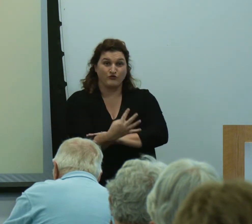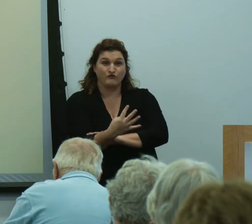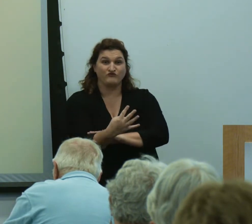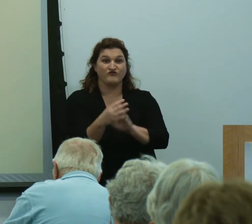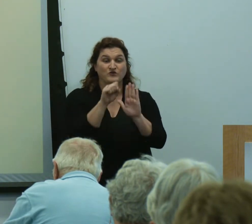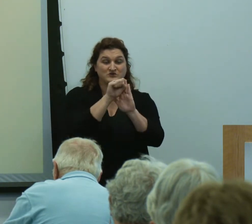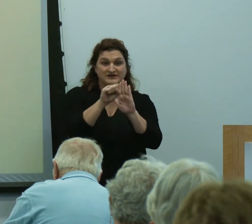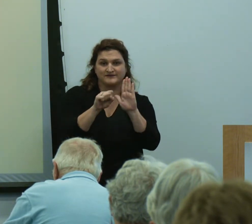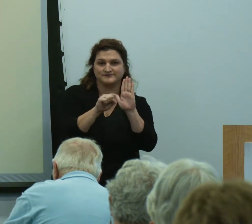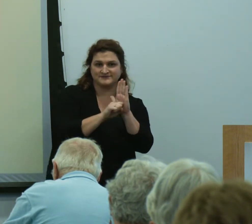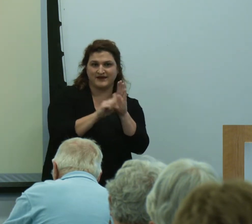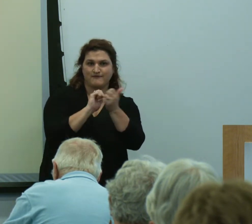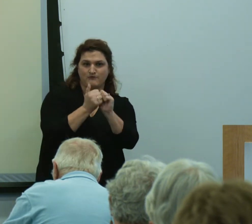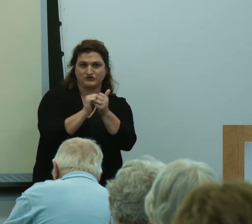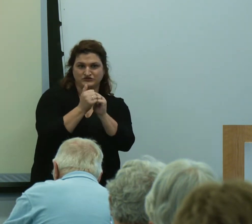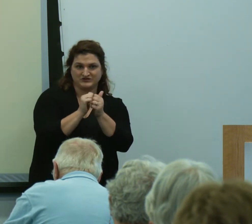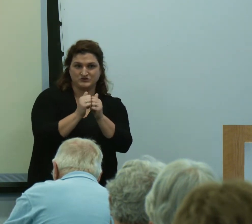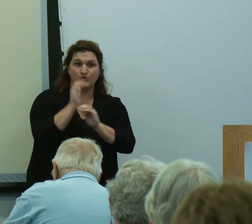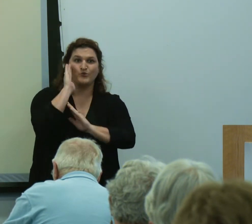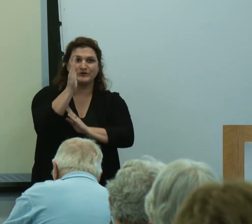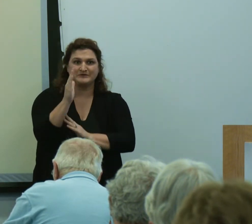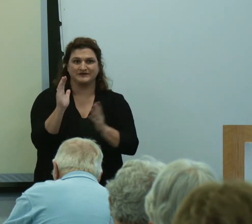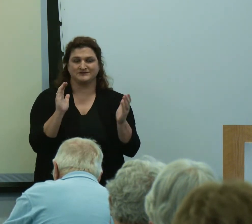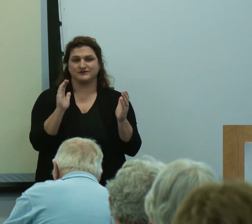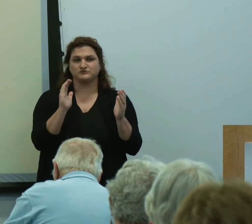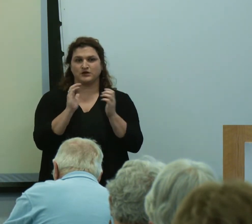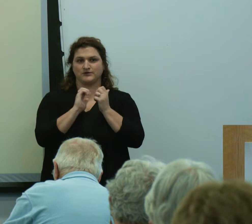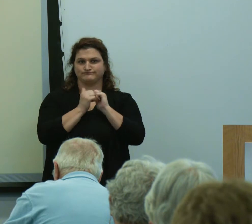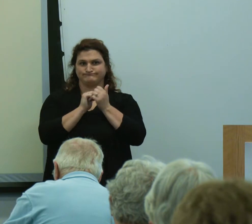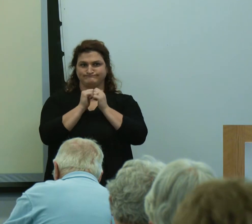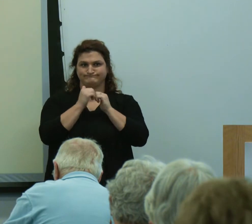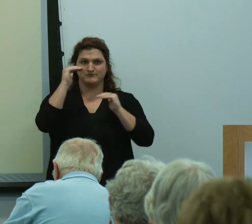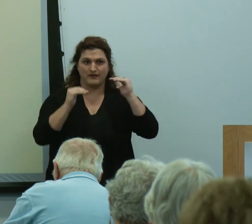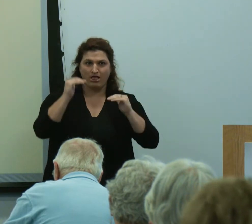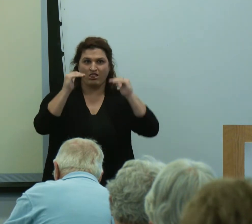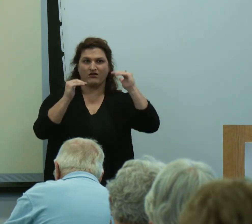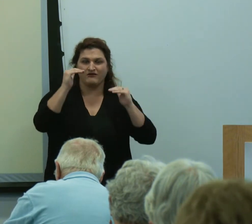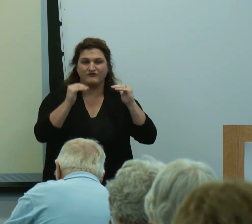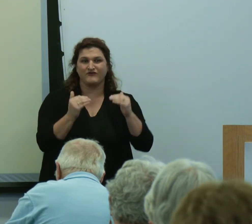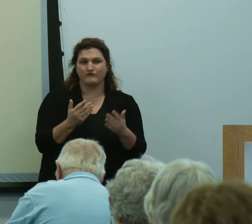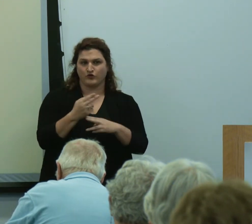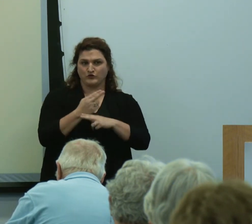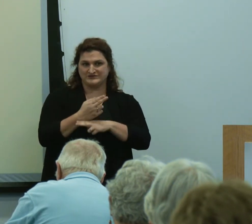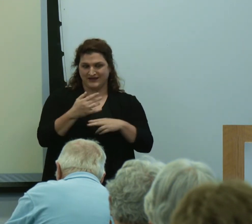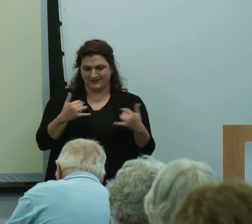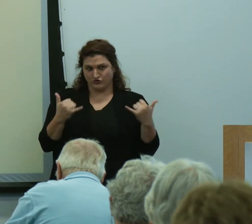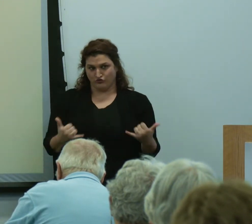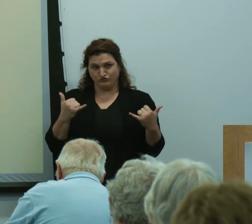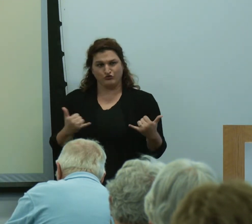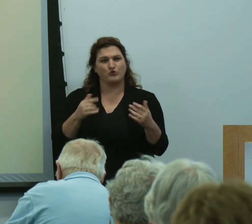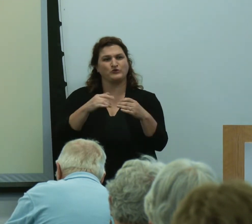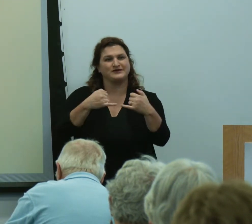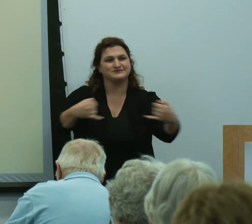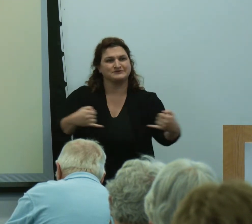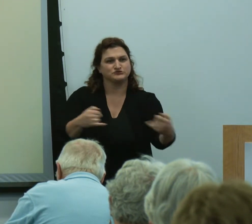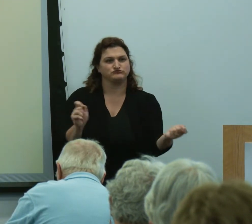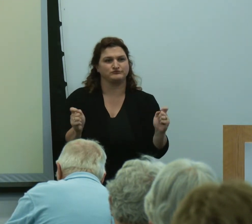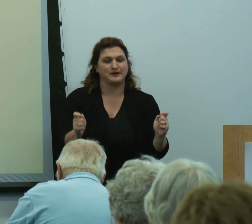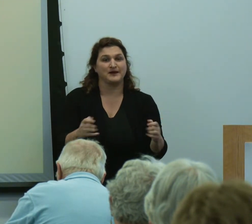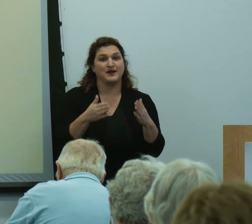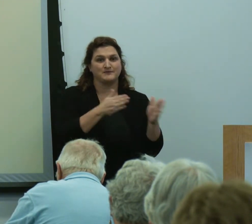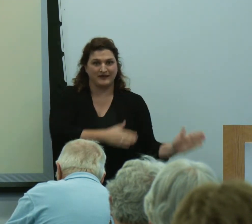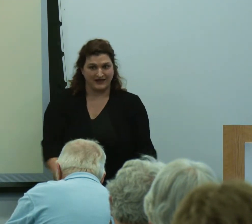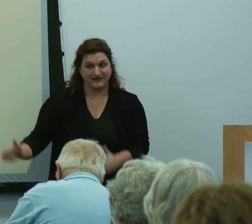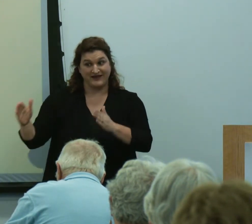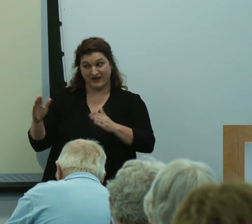races will be competitive under the current redistricting plan. Our panel of experts is here tonight to help